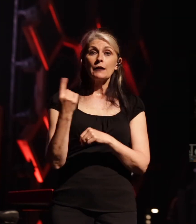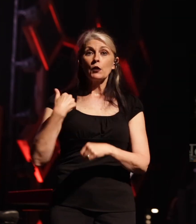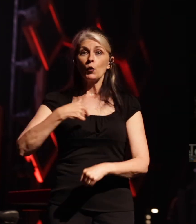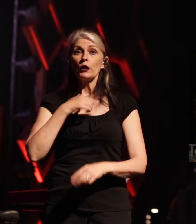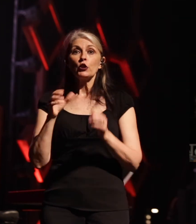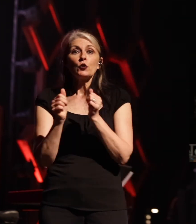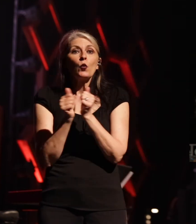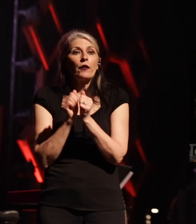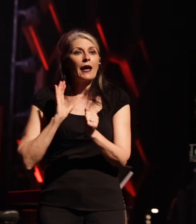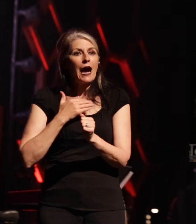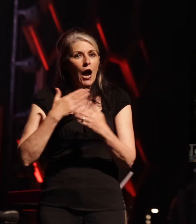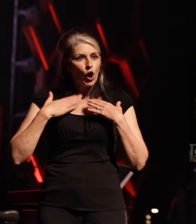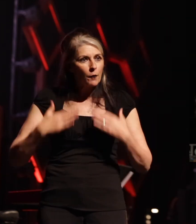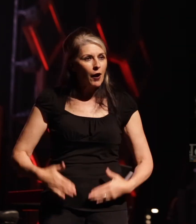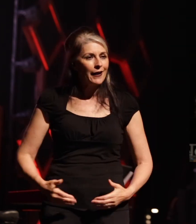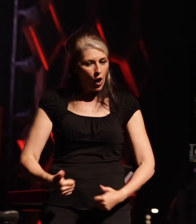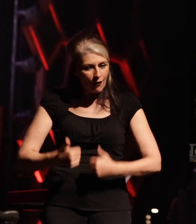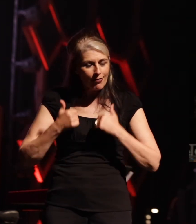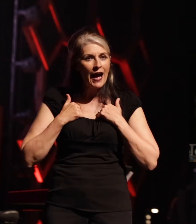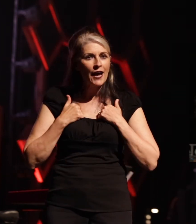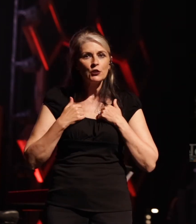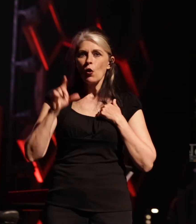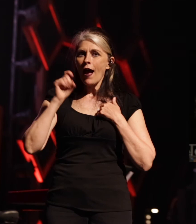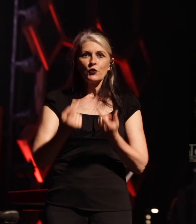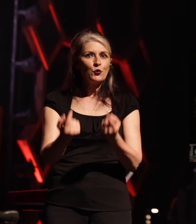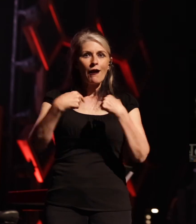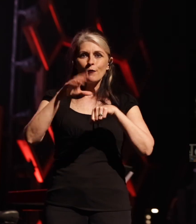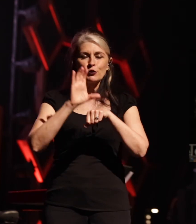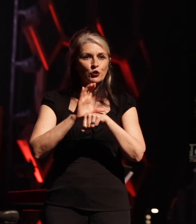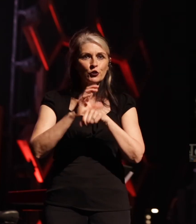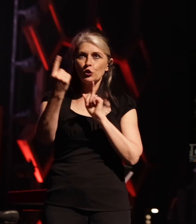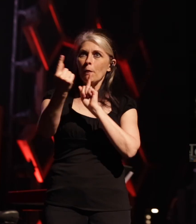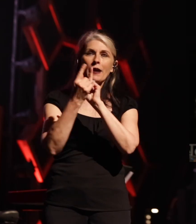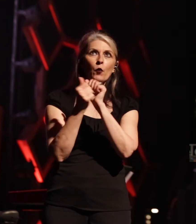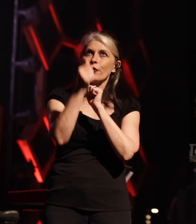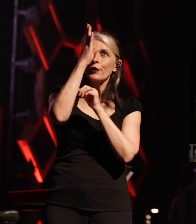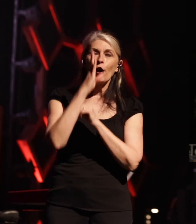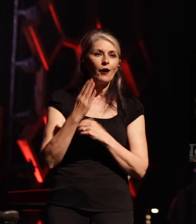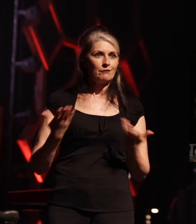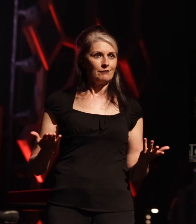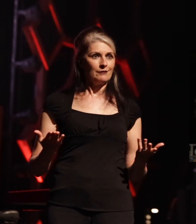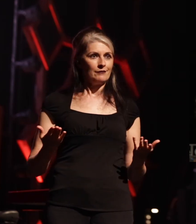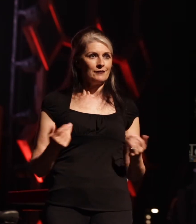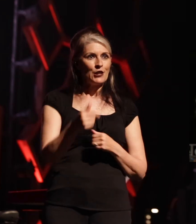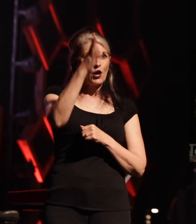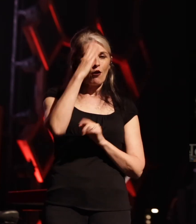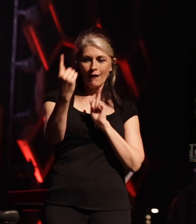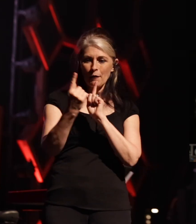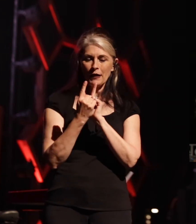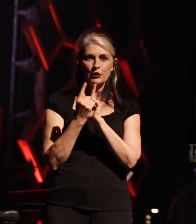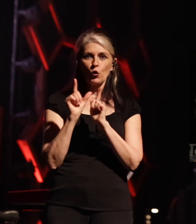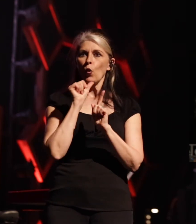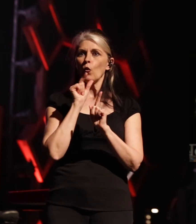don't have to come to church to meet with God. God can meet you where you're at in your life,